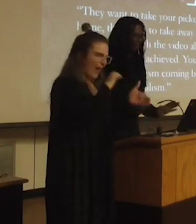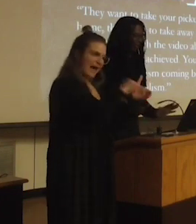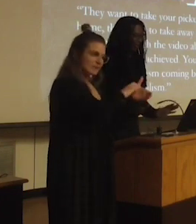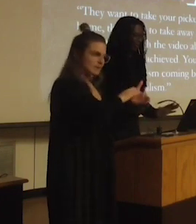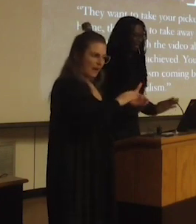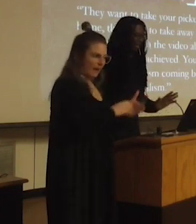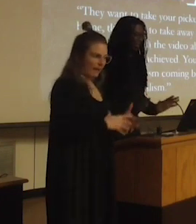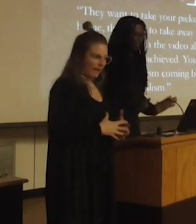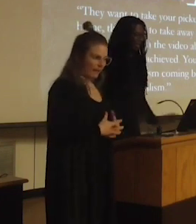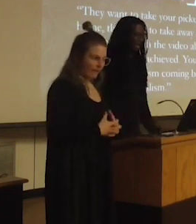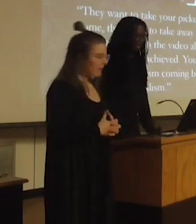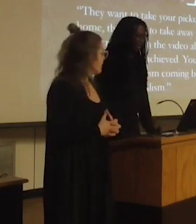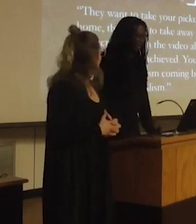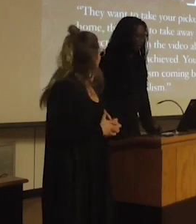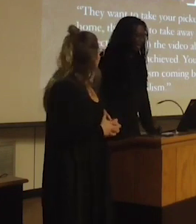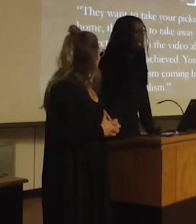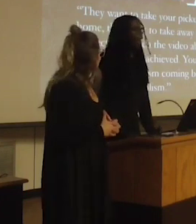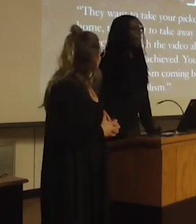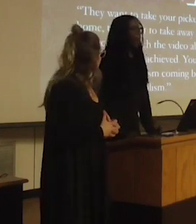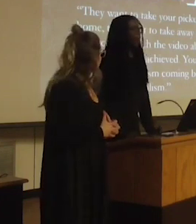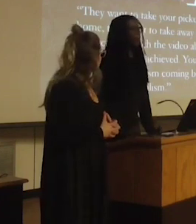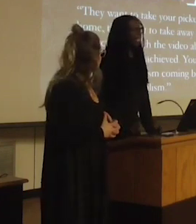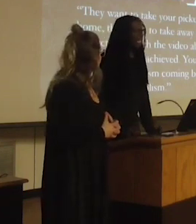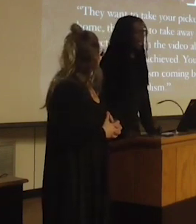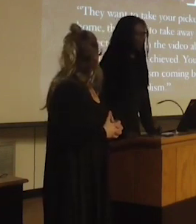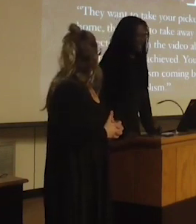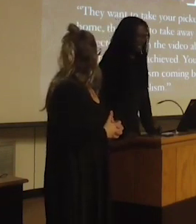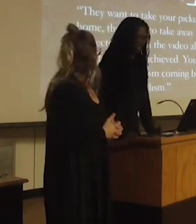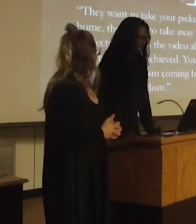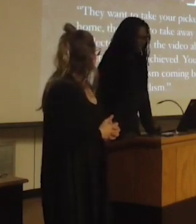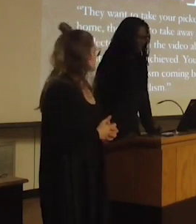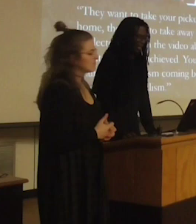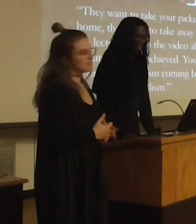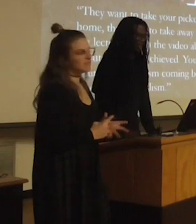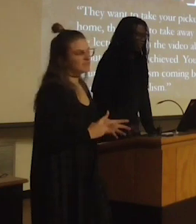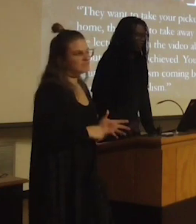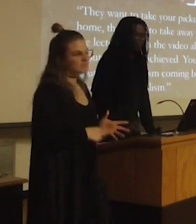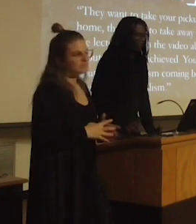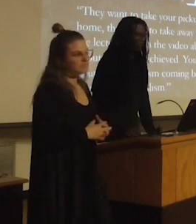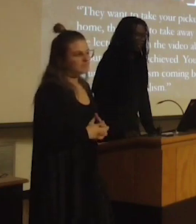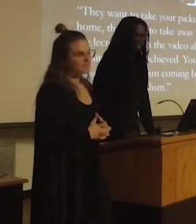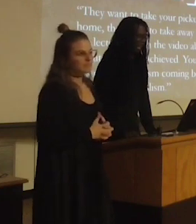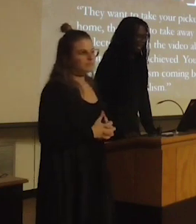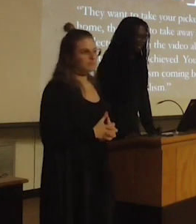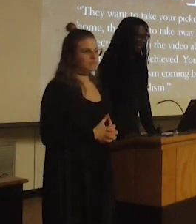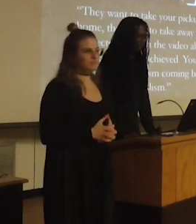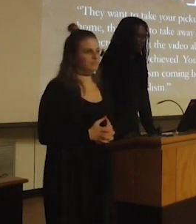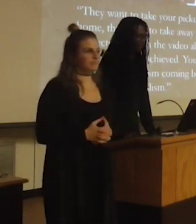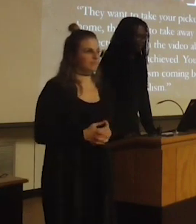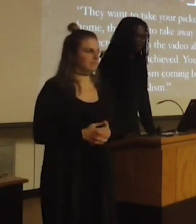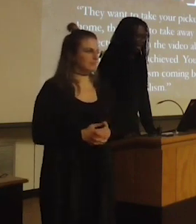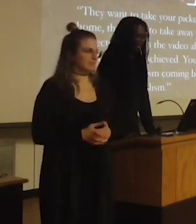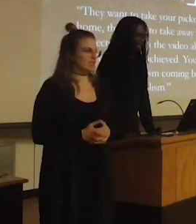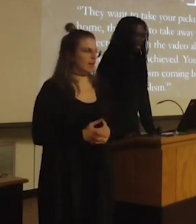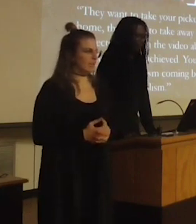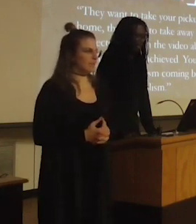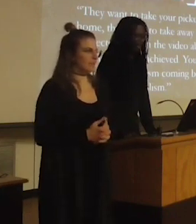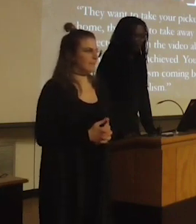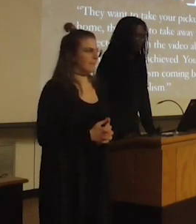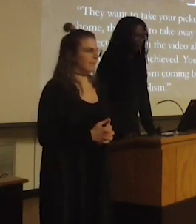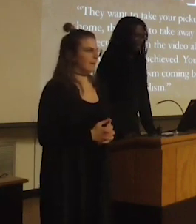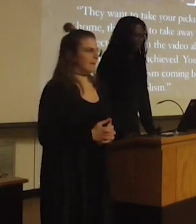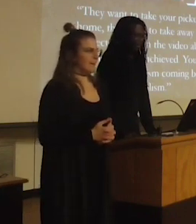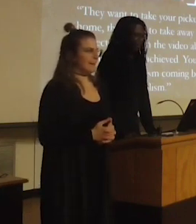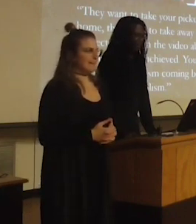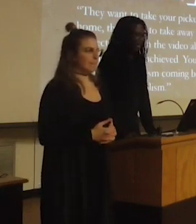from the lectern, this is what Stalin dreamt about but never achieved. You are on the front lines of the war against